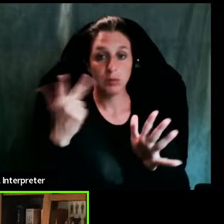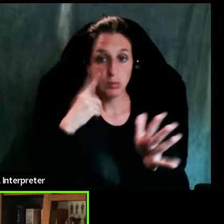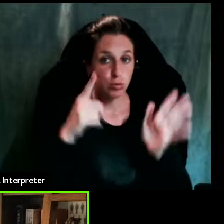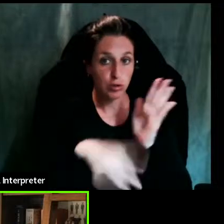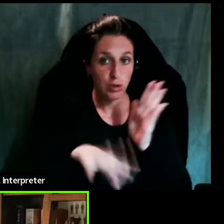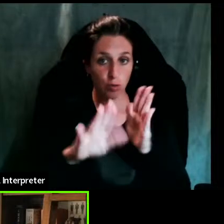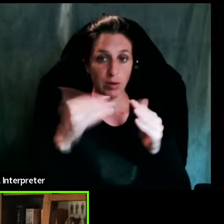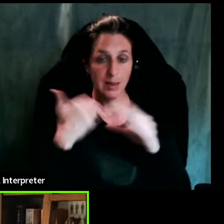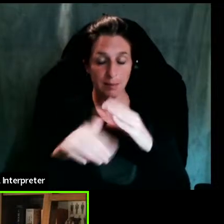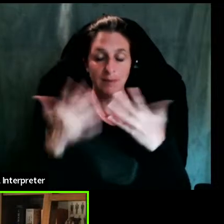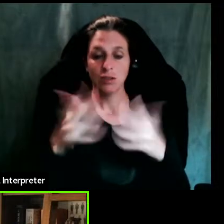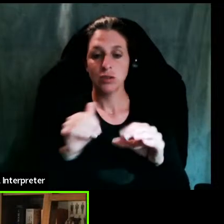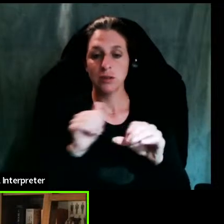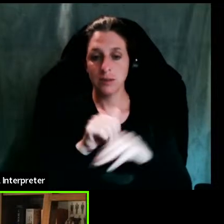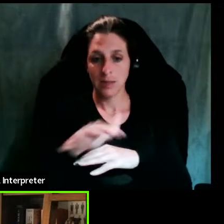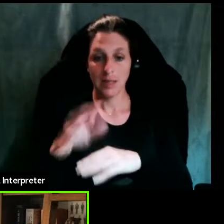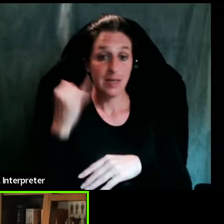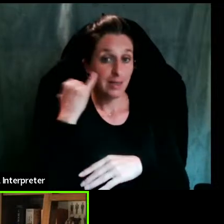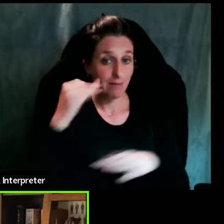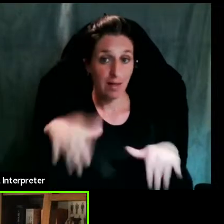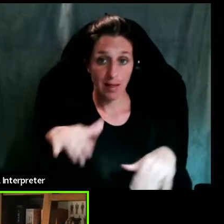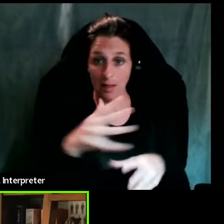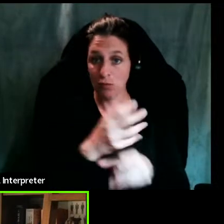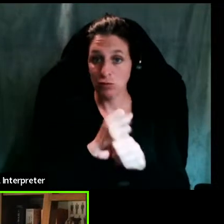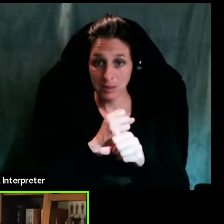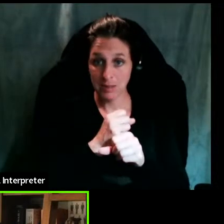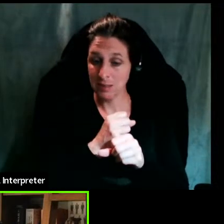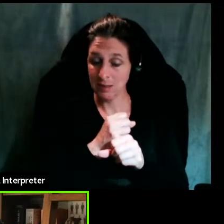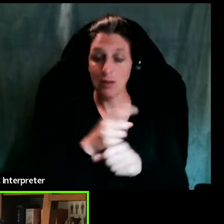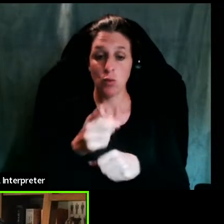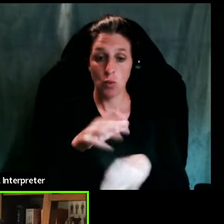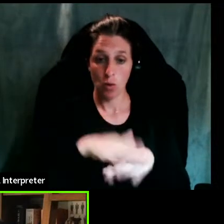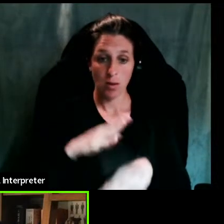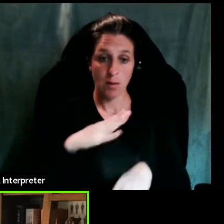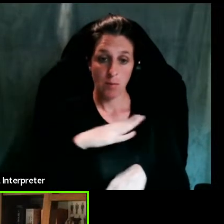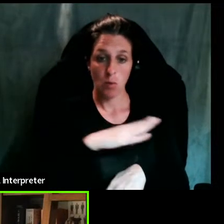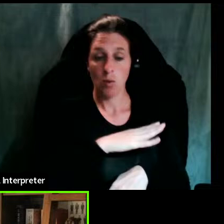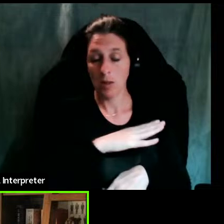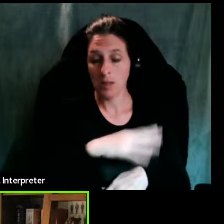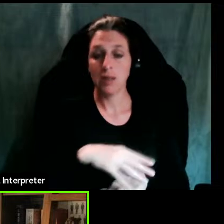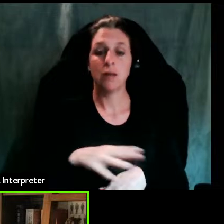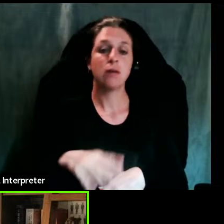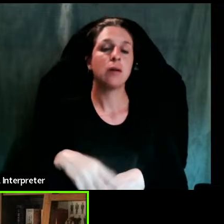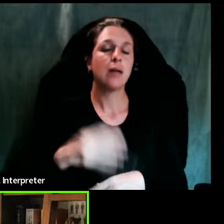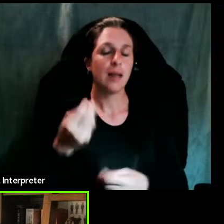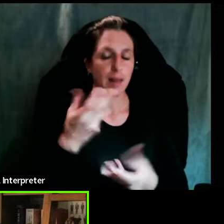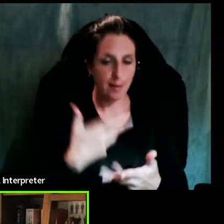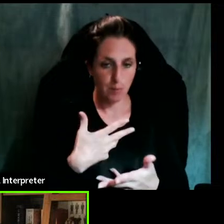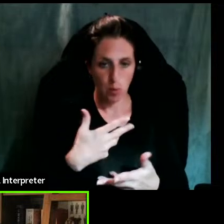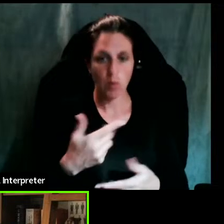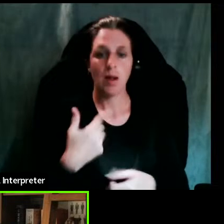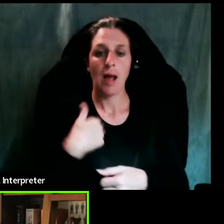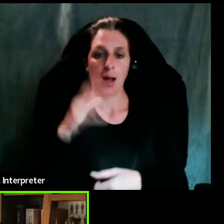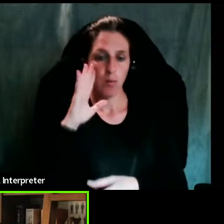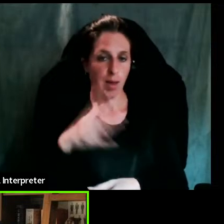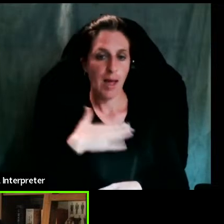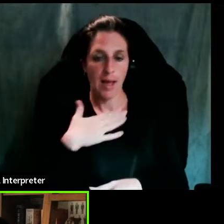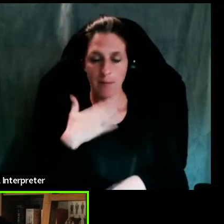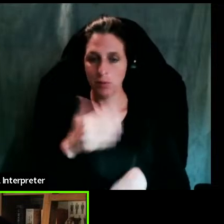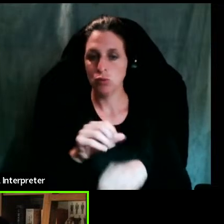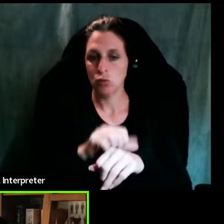have gone out. And if you have not received one and you're on the board, please let me know and I'd be happy to make sure that one is